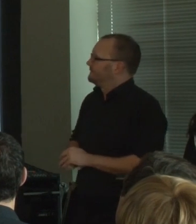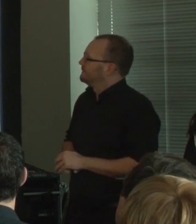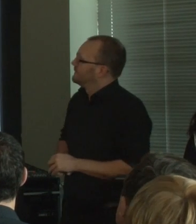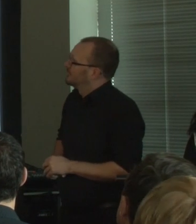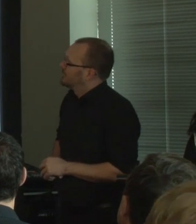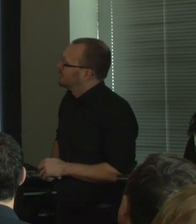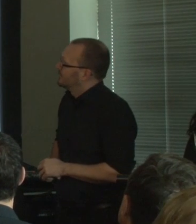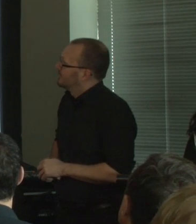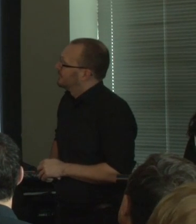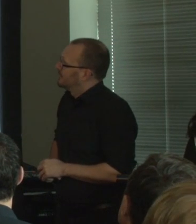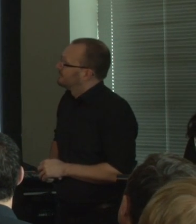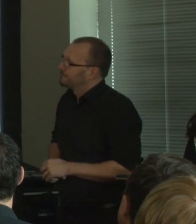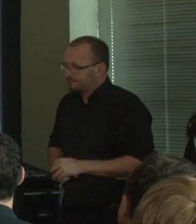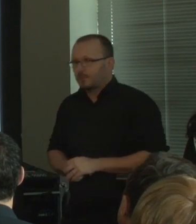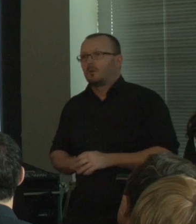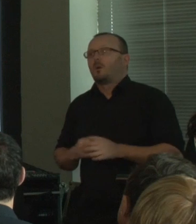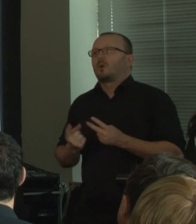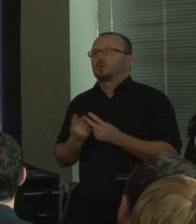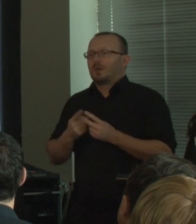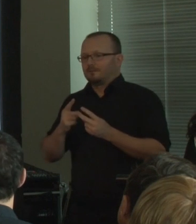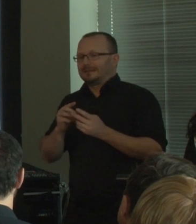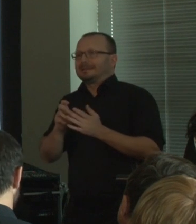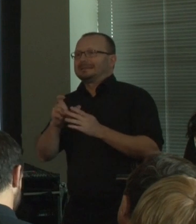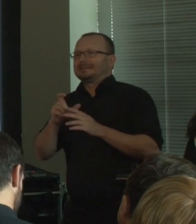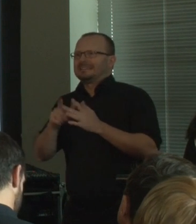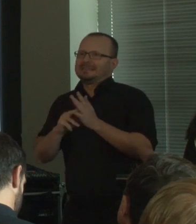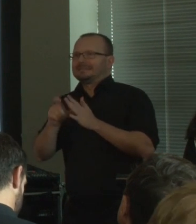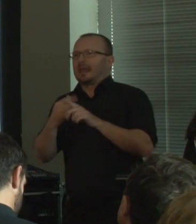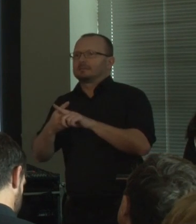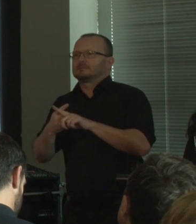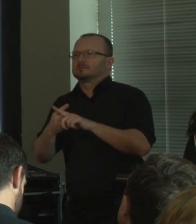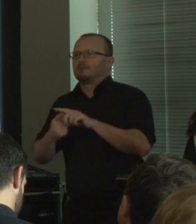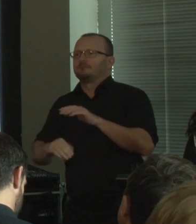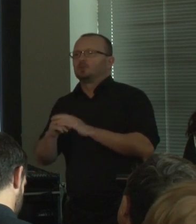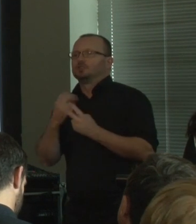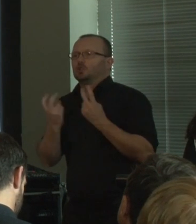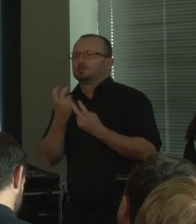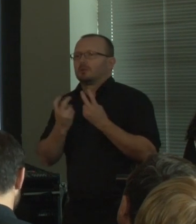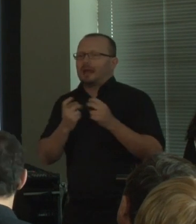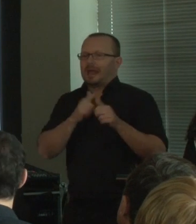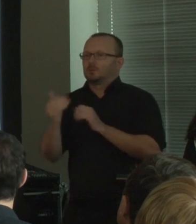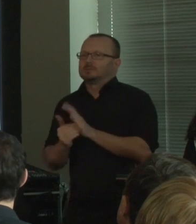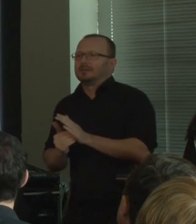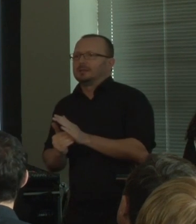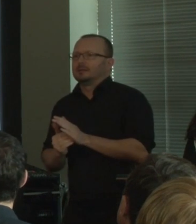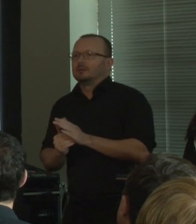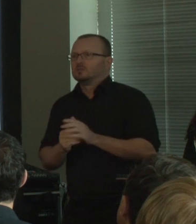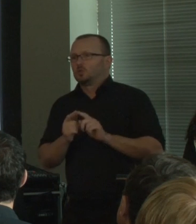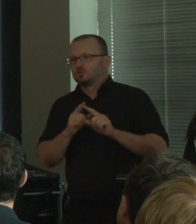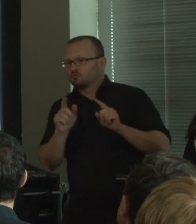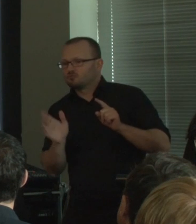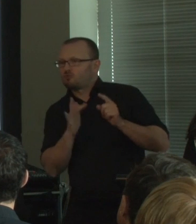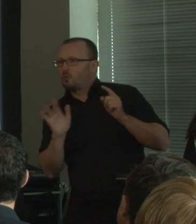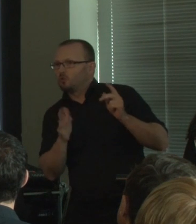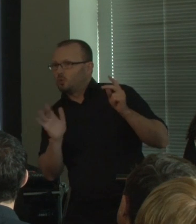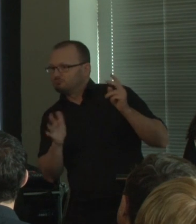We also have a searchable index. It's not completely searchable in terms of typing something in, but it's arranged alphabetically. So you just have to scroll through until